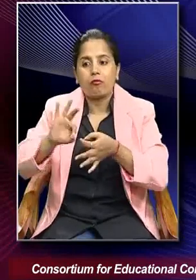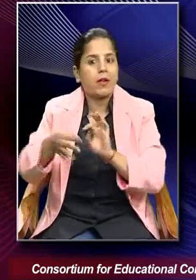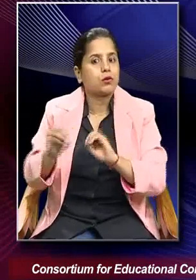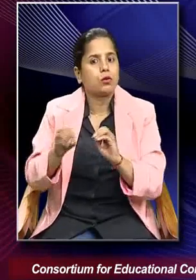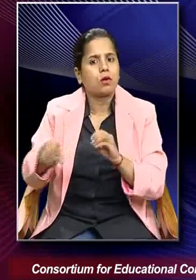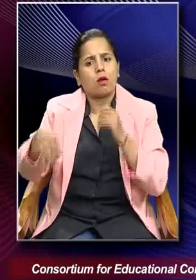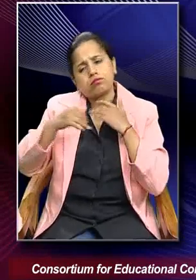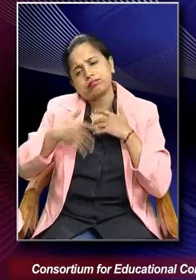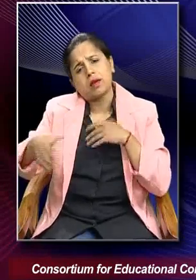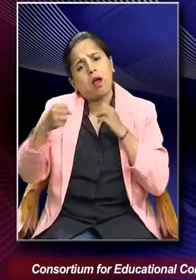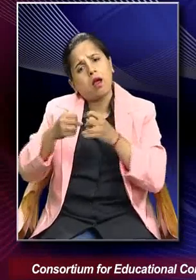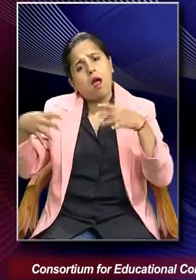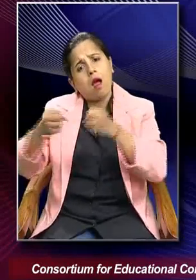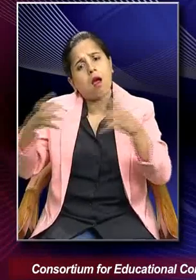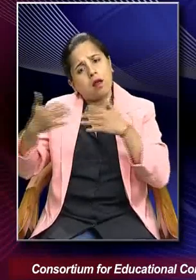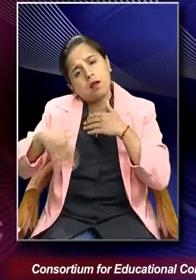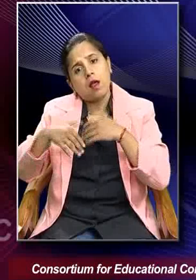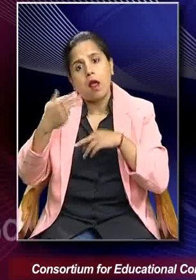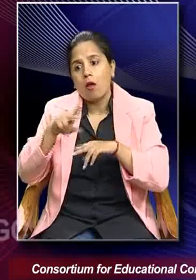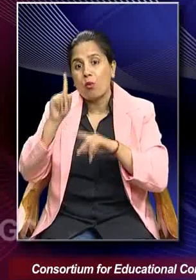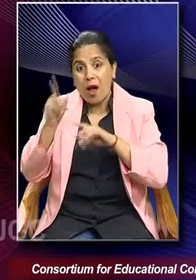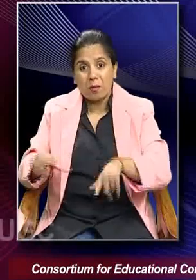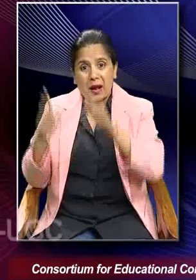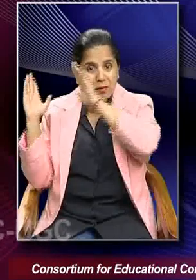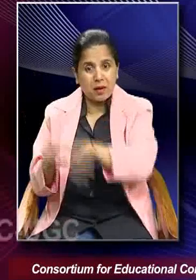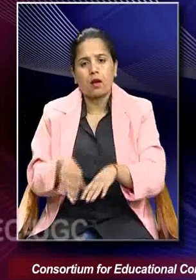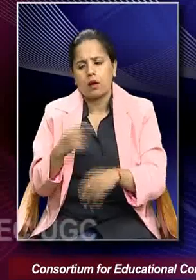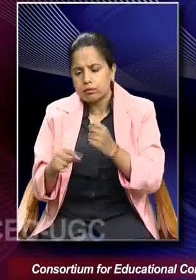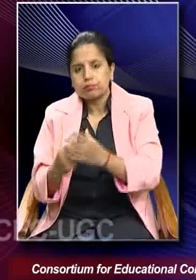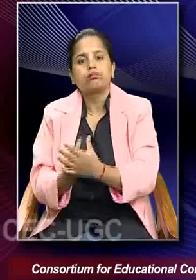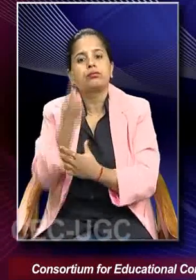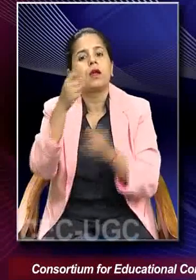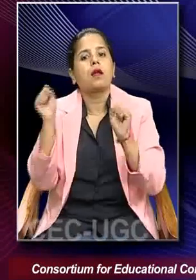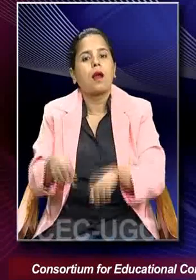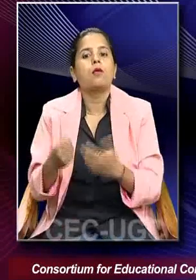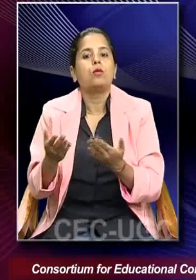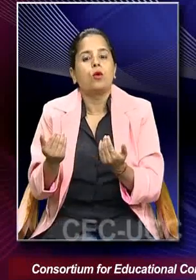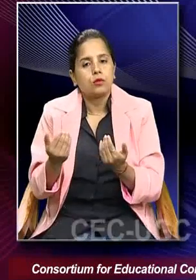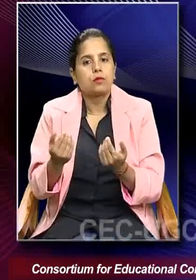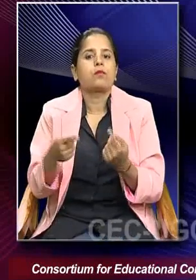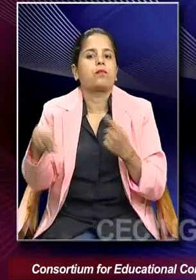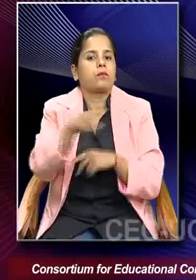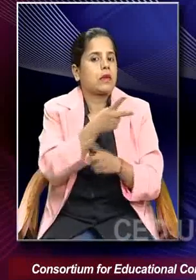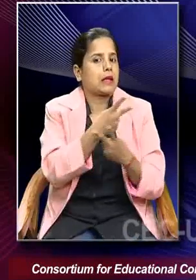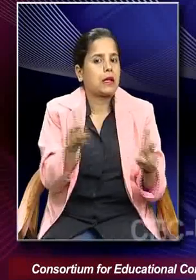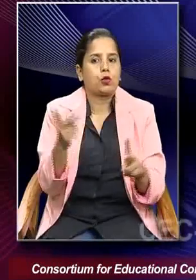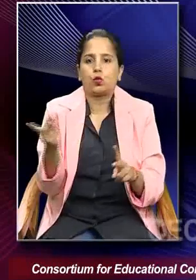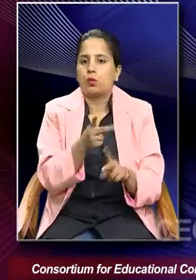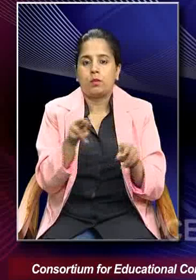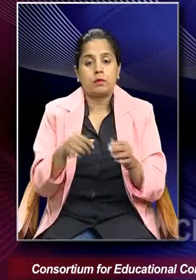inexhaustible and they provide unlimited services to the mankind. The term